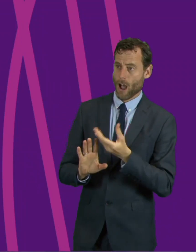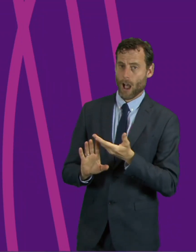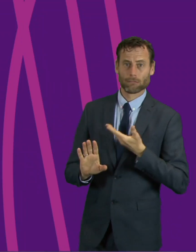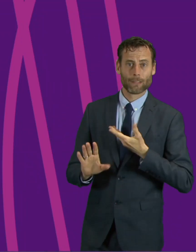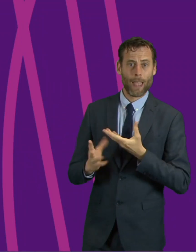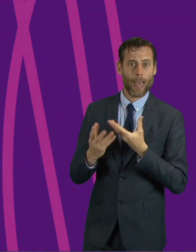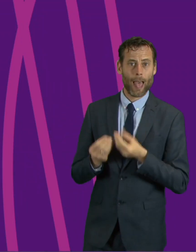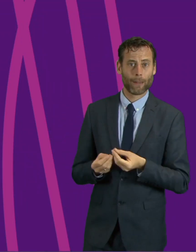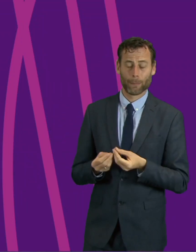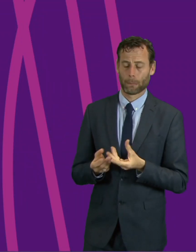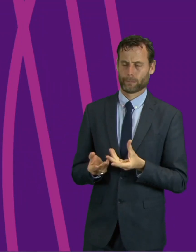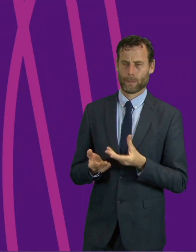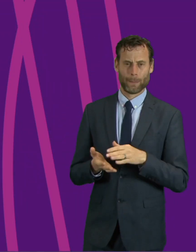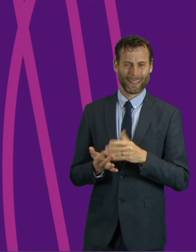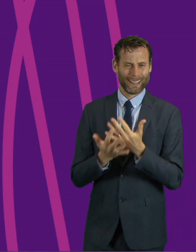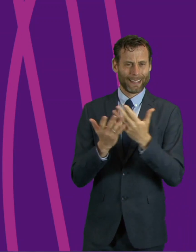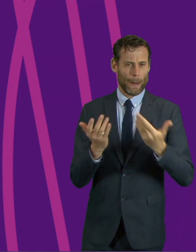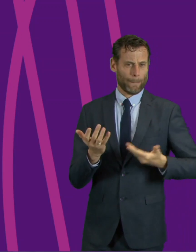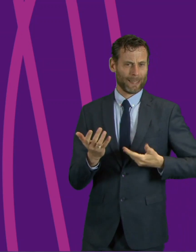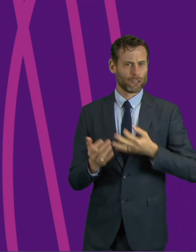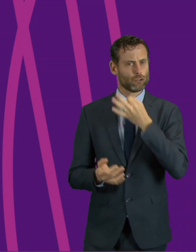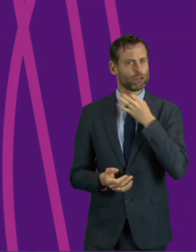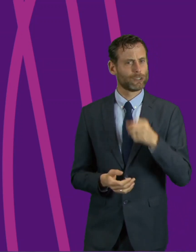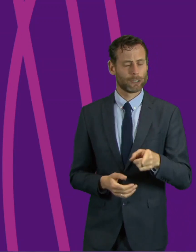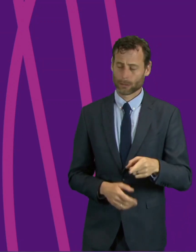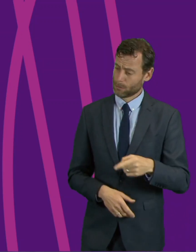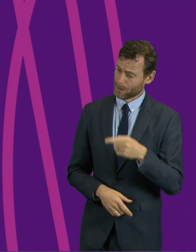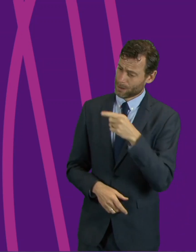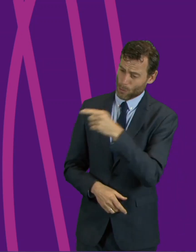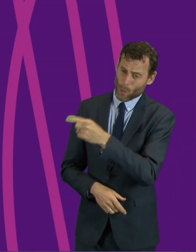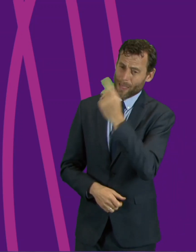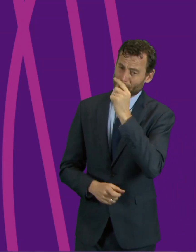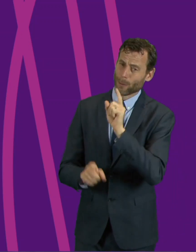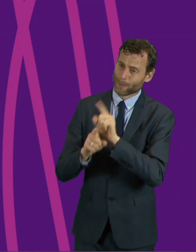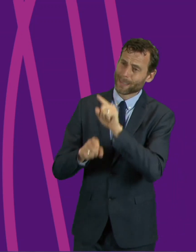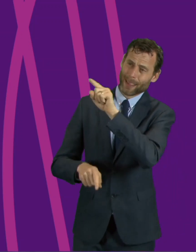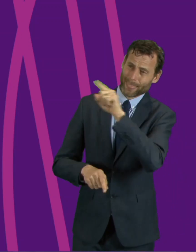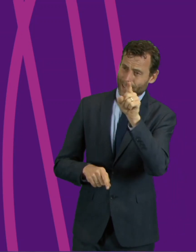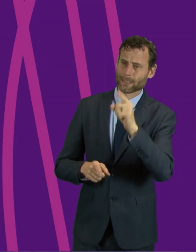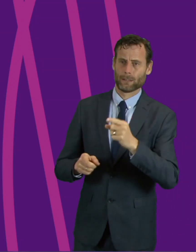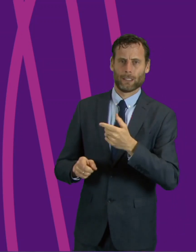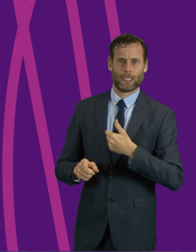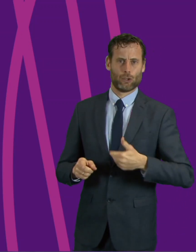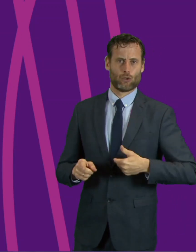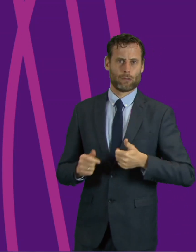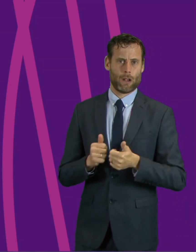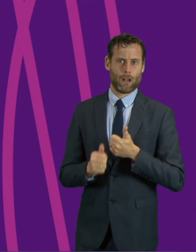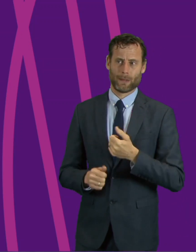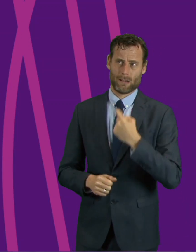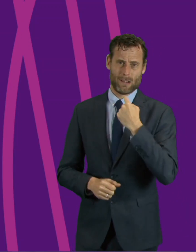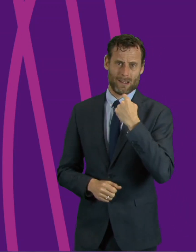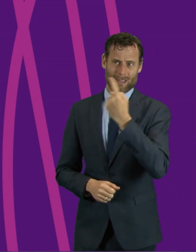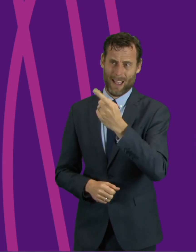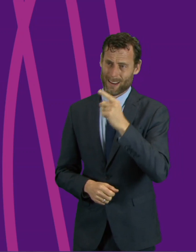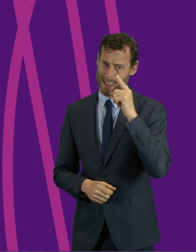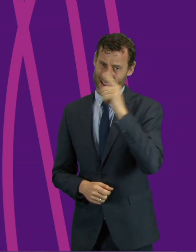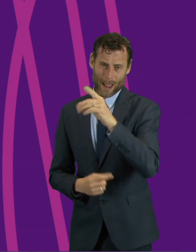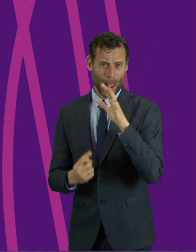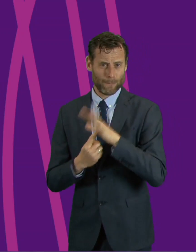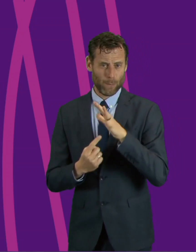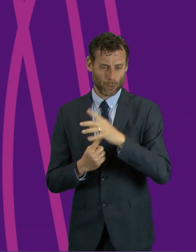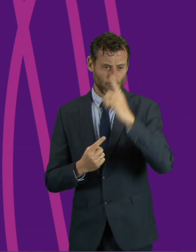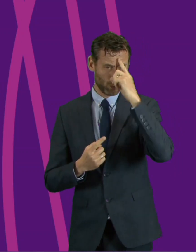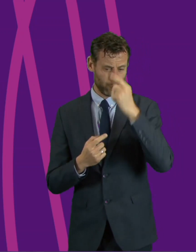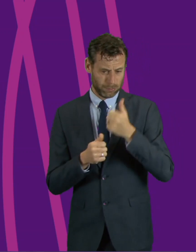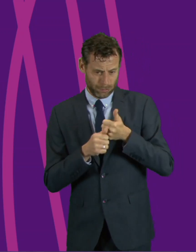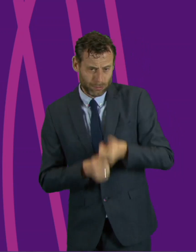First Minister meet with insurance companies and spell out that leadership and social responsibility are crucial during the pandemic,